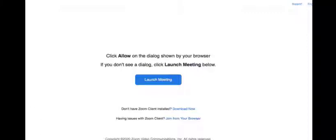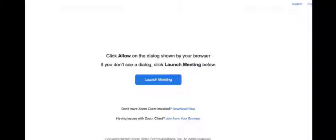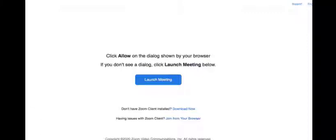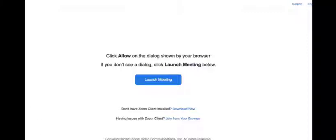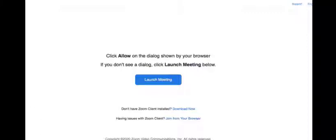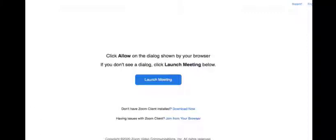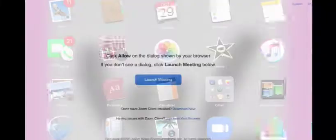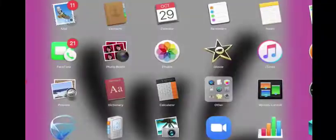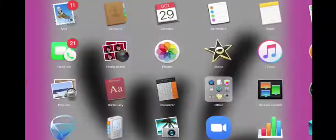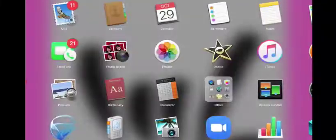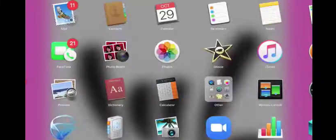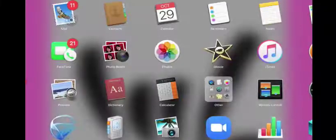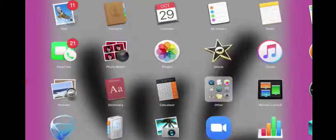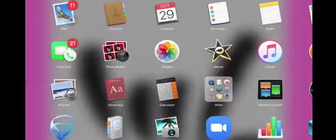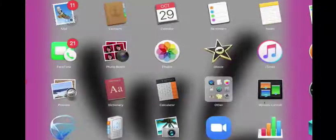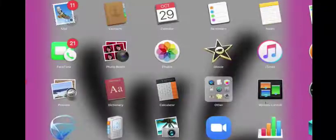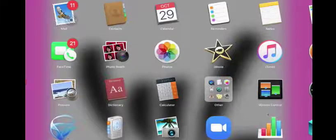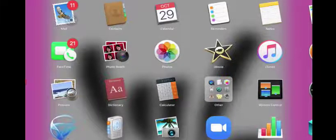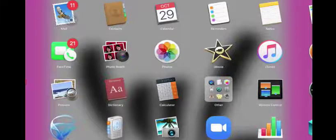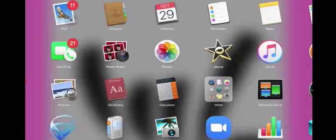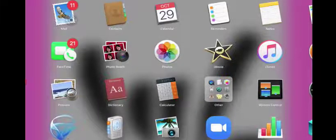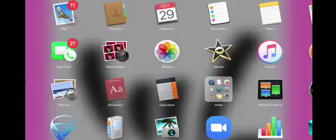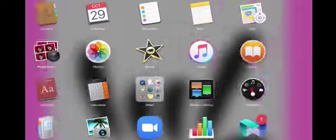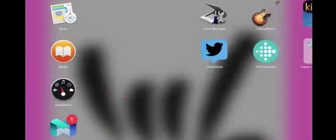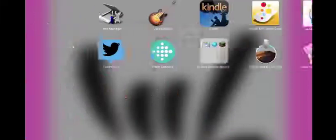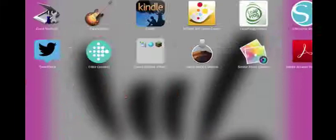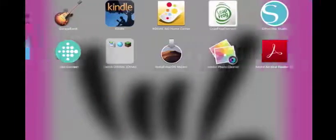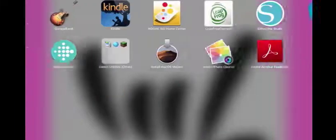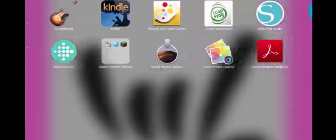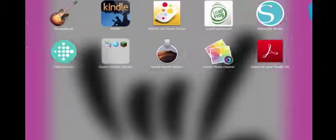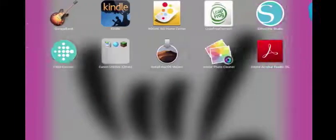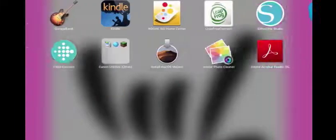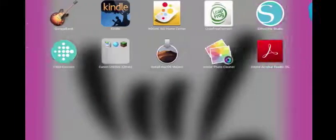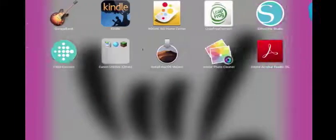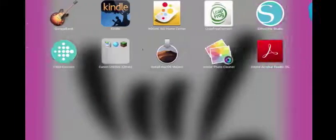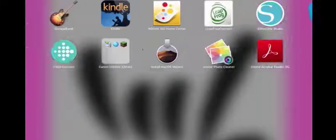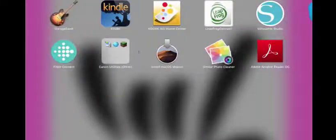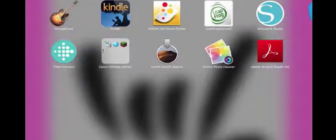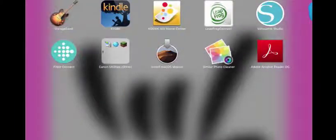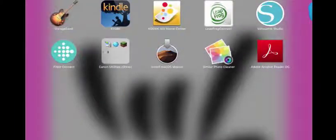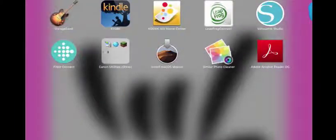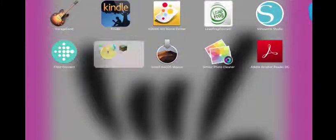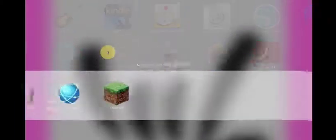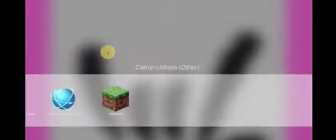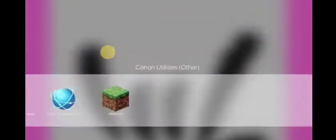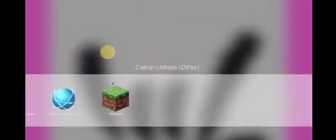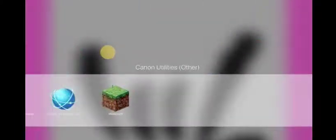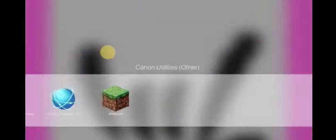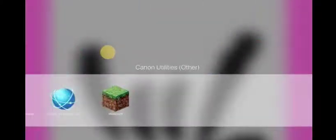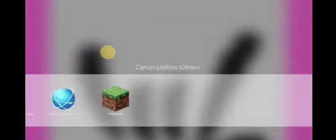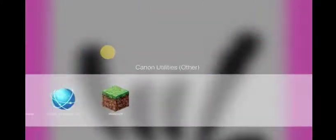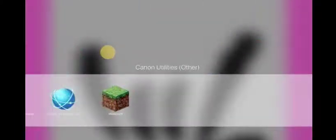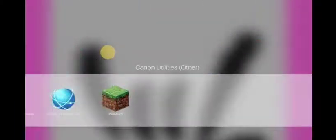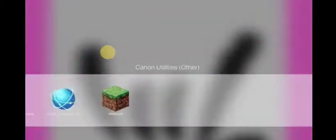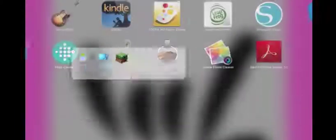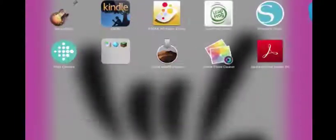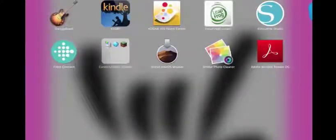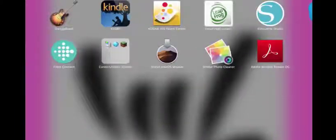what is deaf culture, and show, like what Gallaudet University can offer, and what experience there. But, I